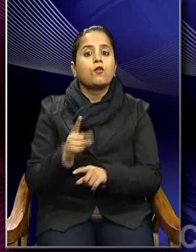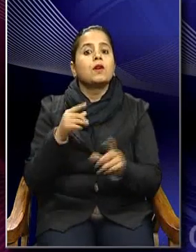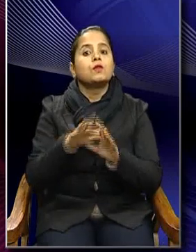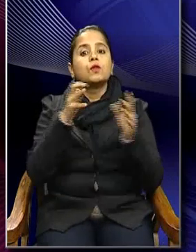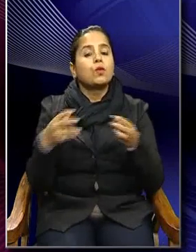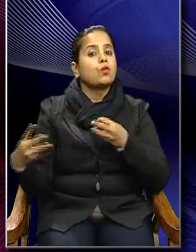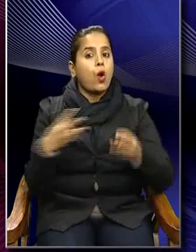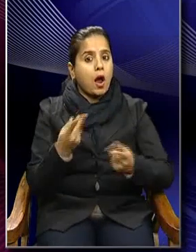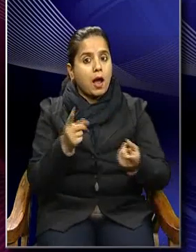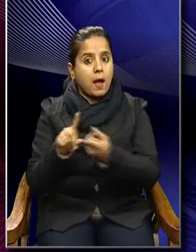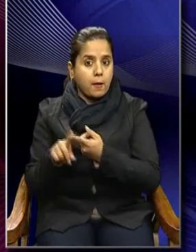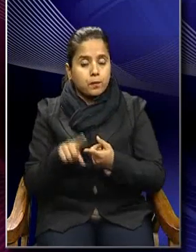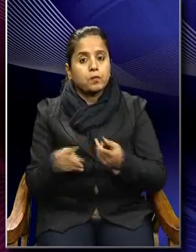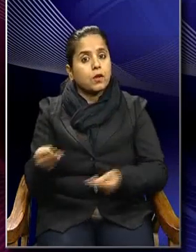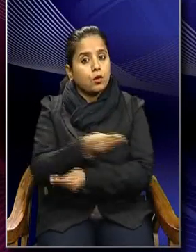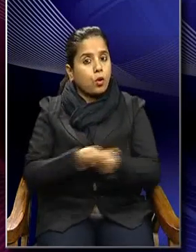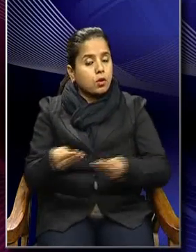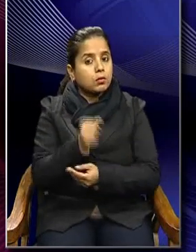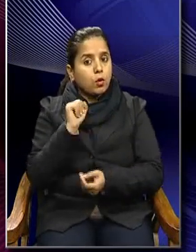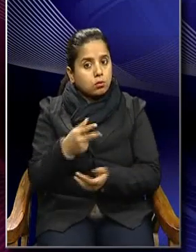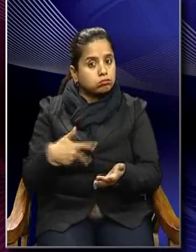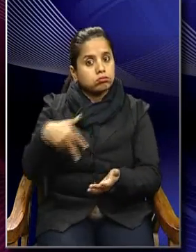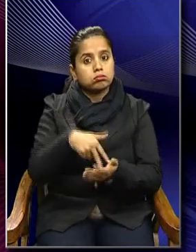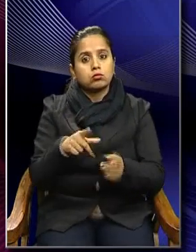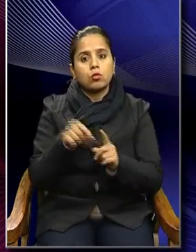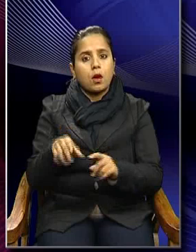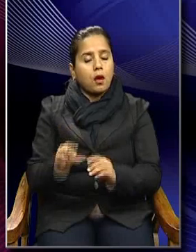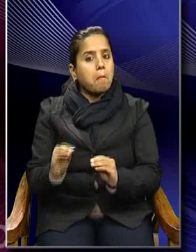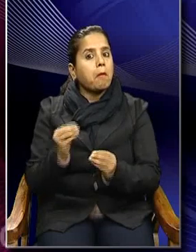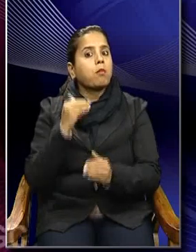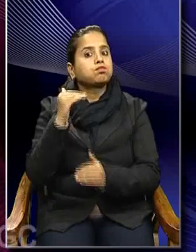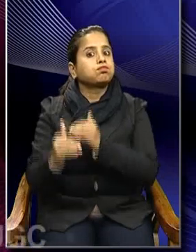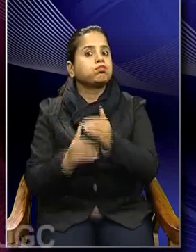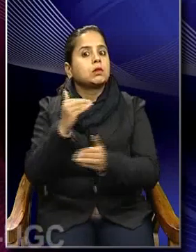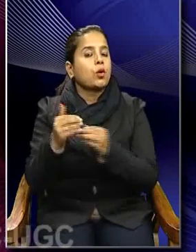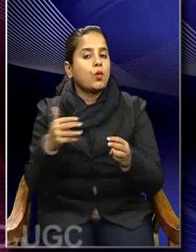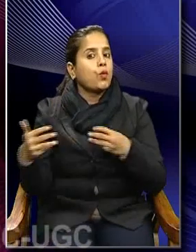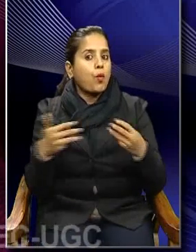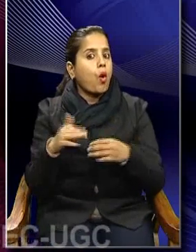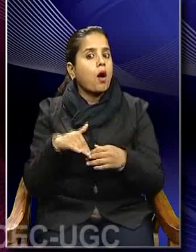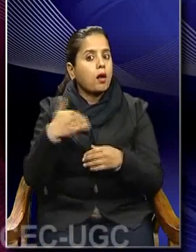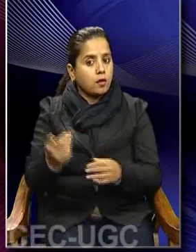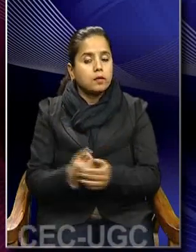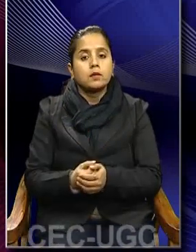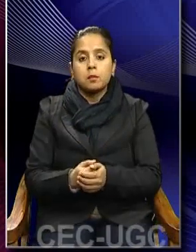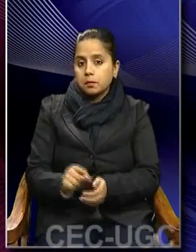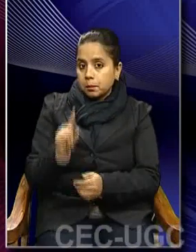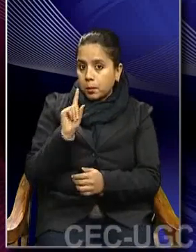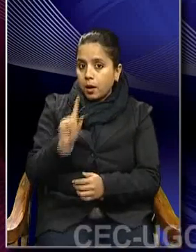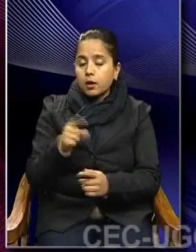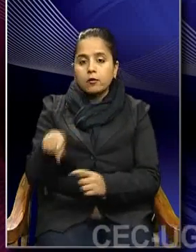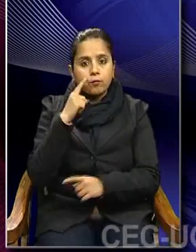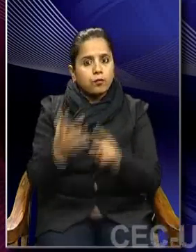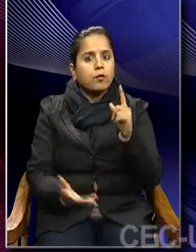War, and its economic position considerably improved after the war, and yet it